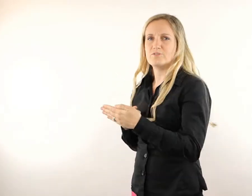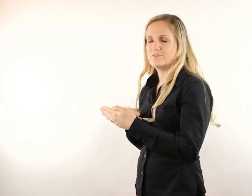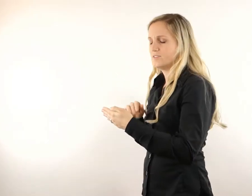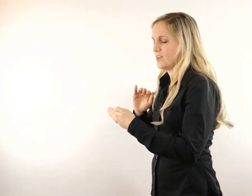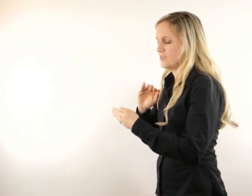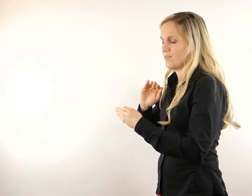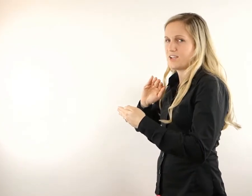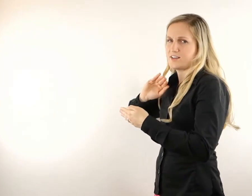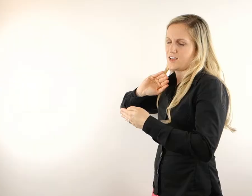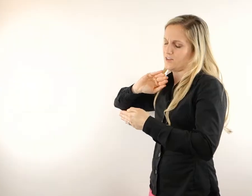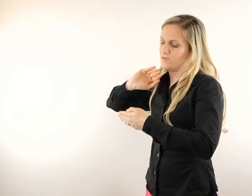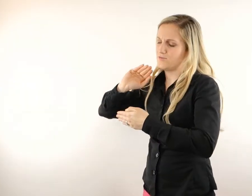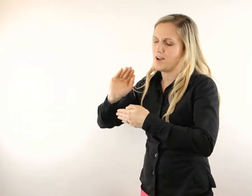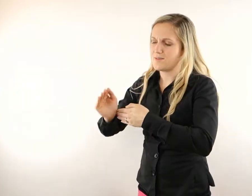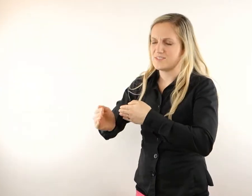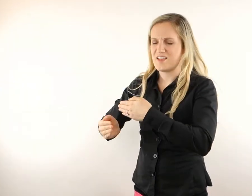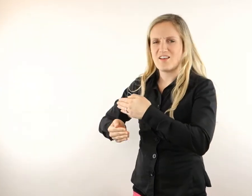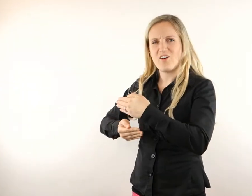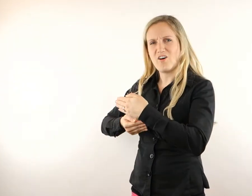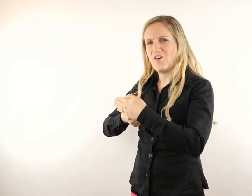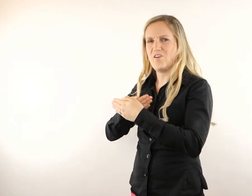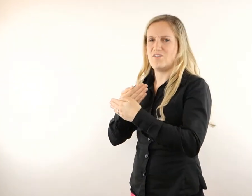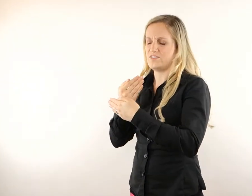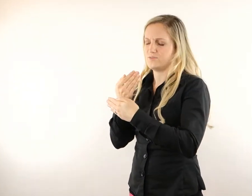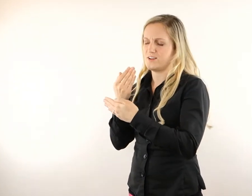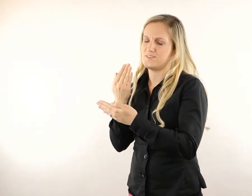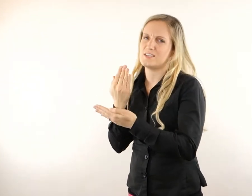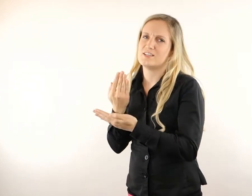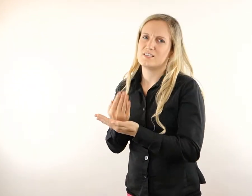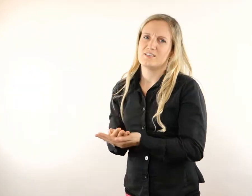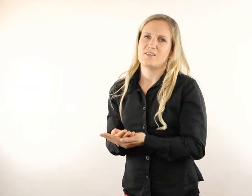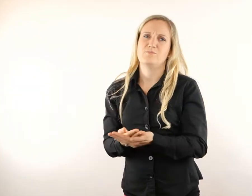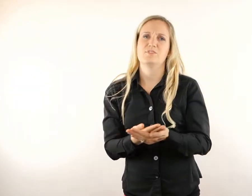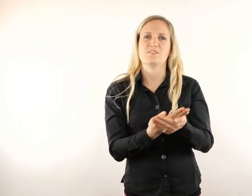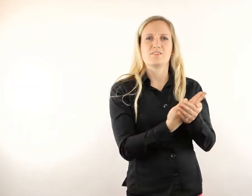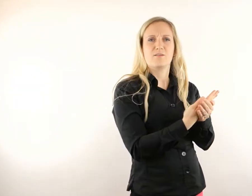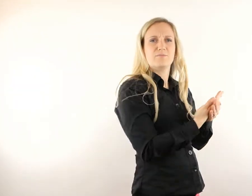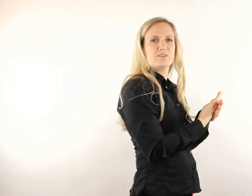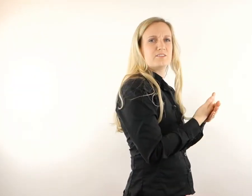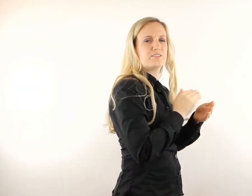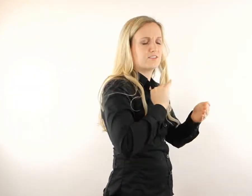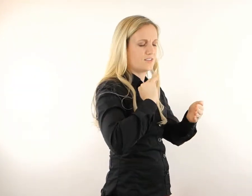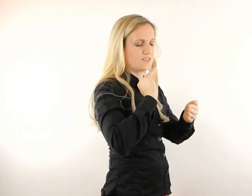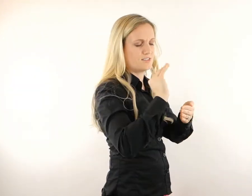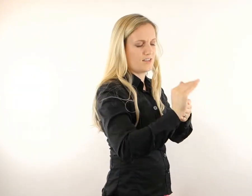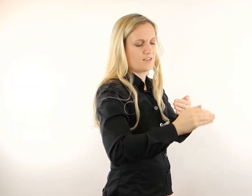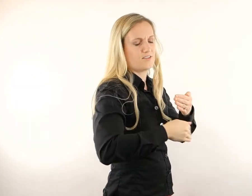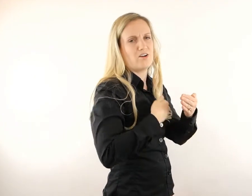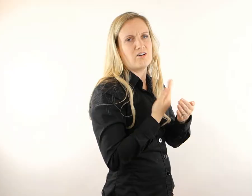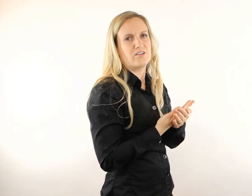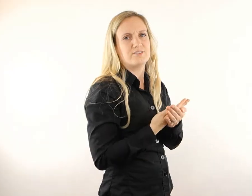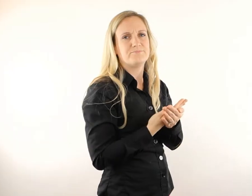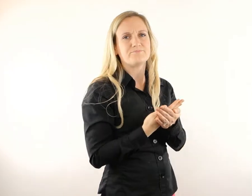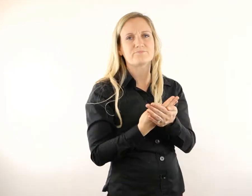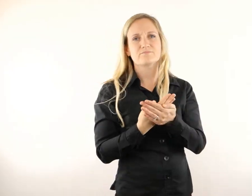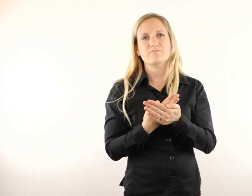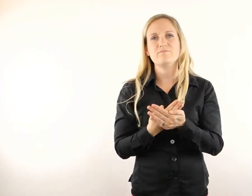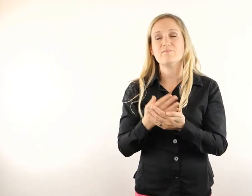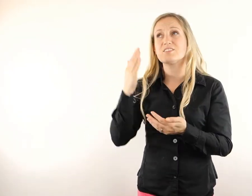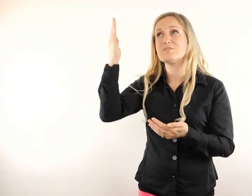move, and the right hand kind of grabs all that's around it and puts it on top. Kind of see that? All. So